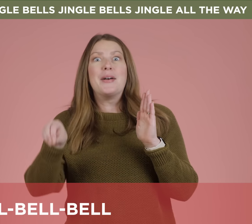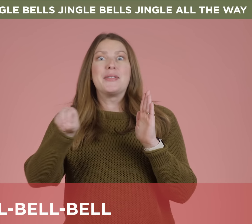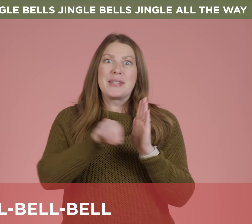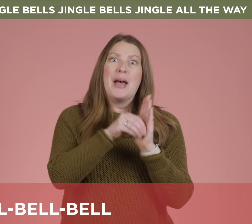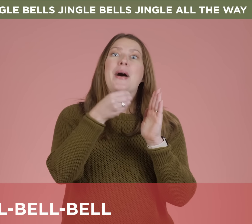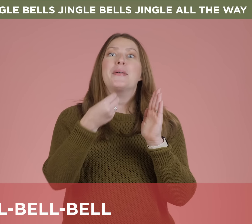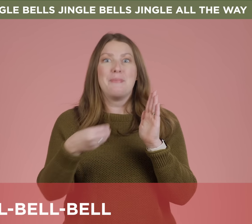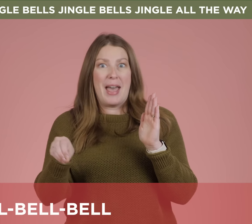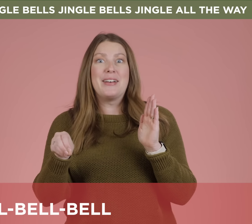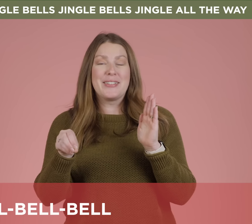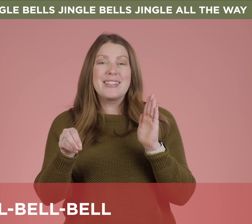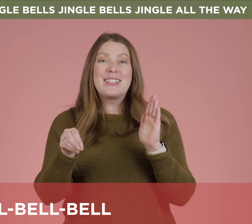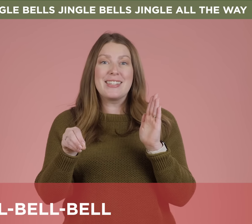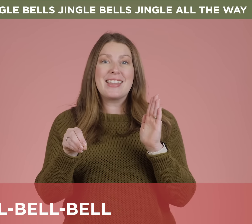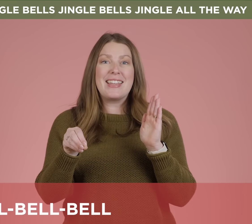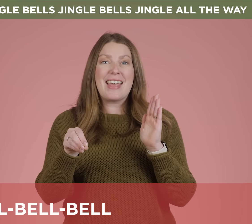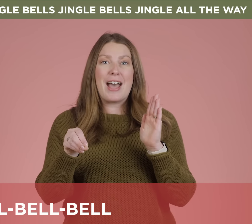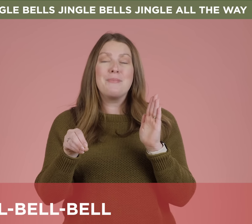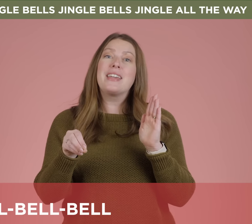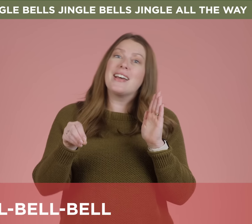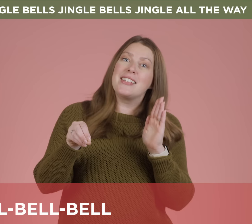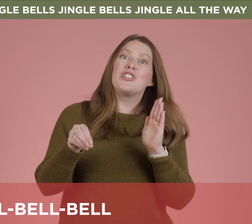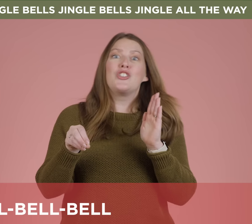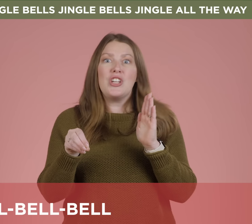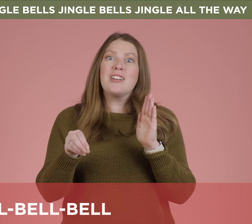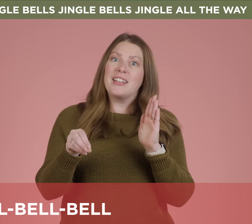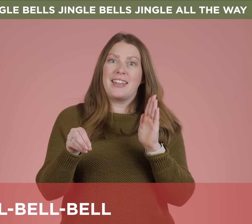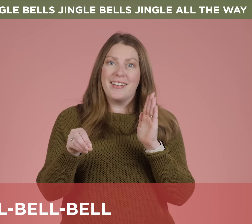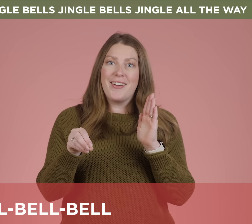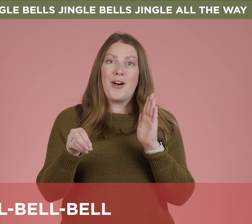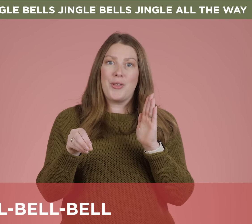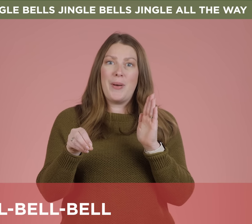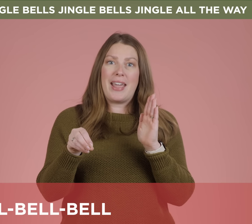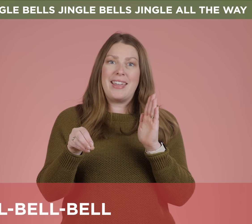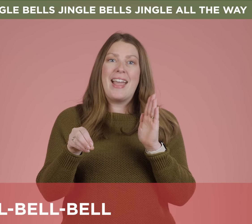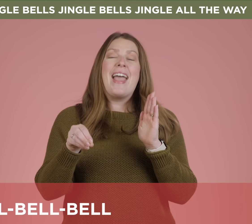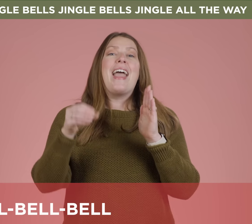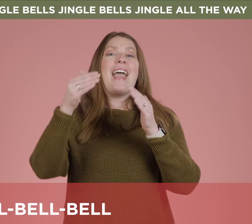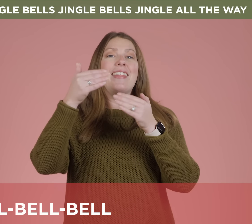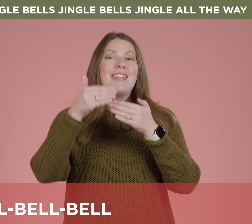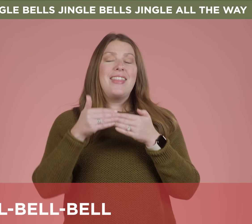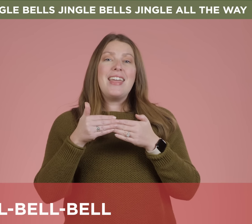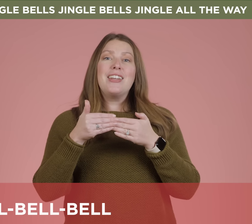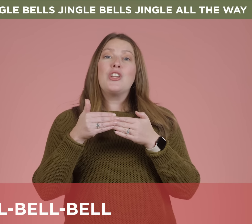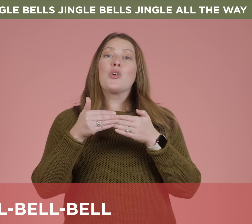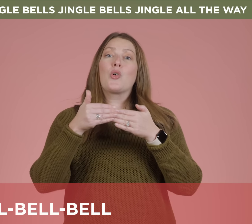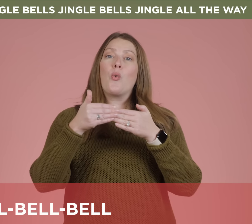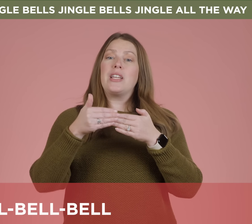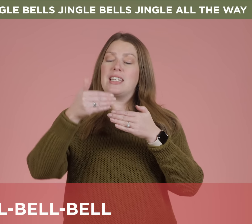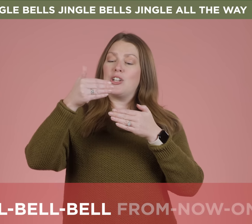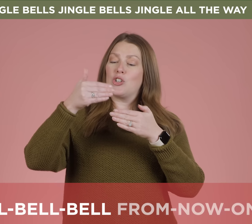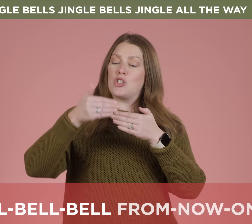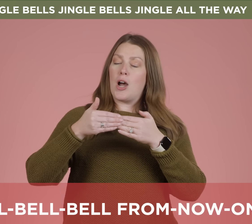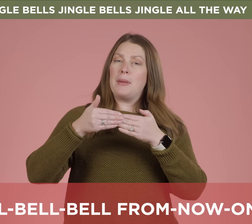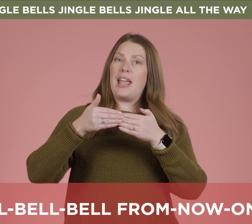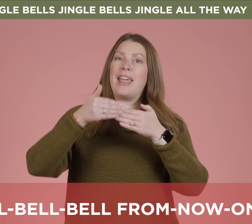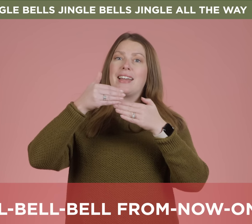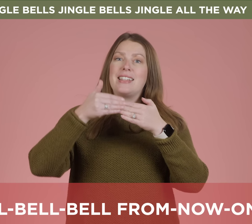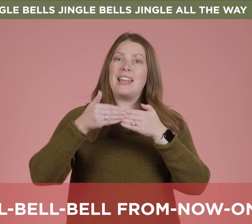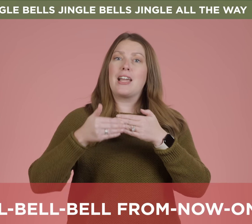bells, bells, just like that, because it's jingling all the way. And then you're going to get your dominant hand and